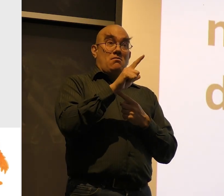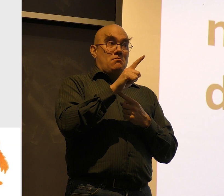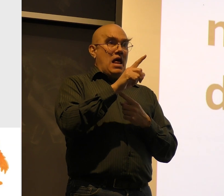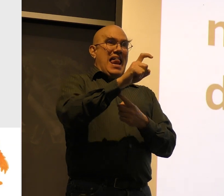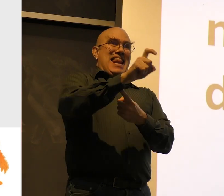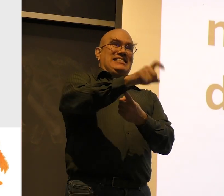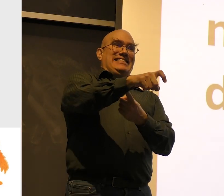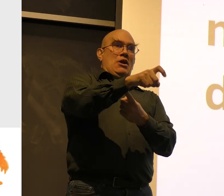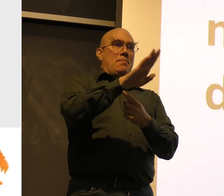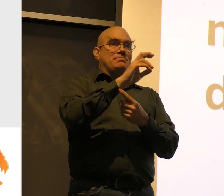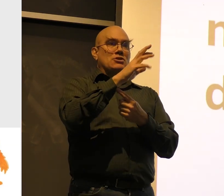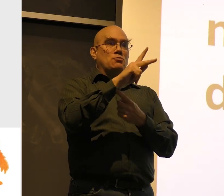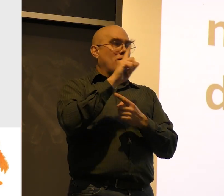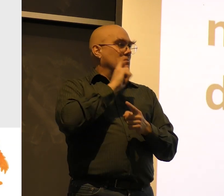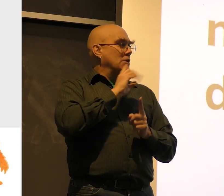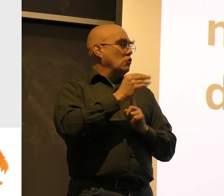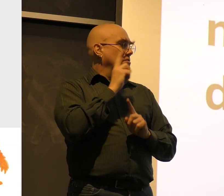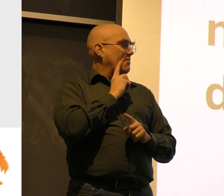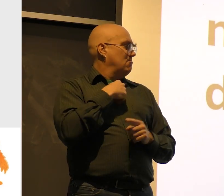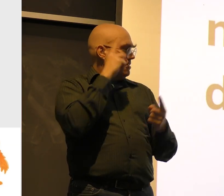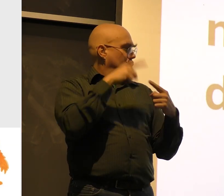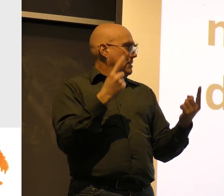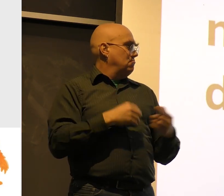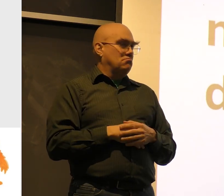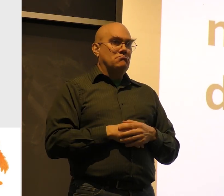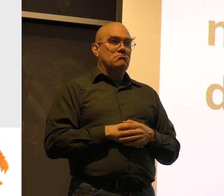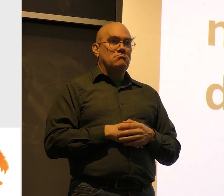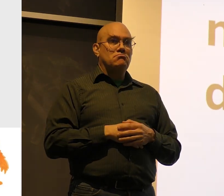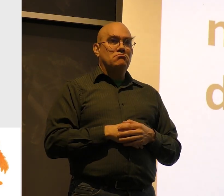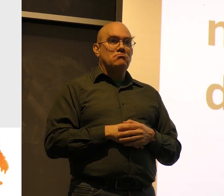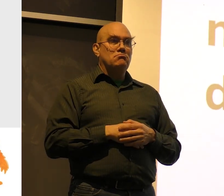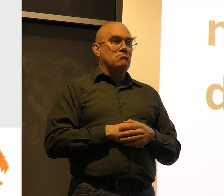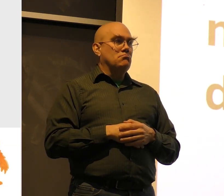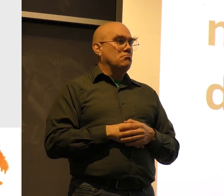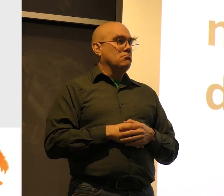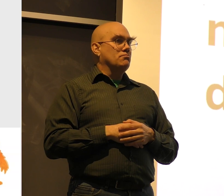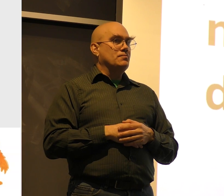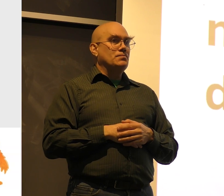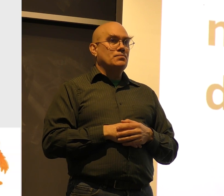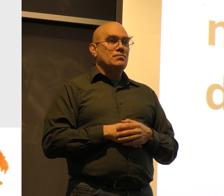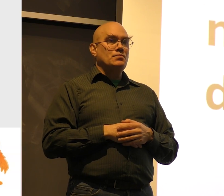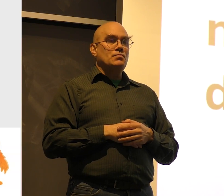making ASL a necessary benchmark for deaf culture, I disagree.